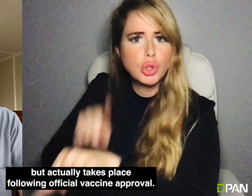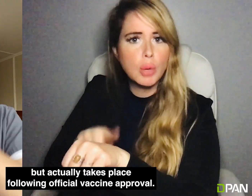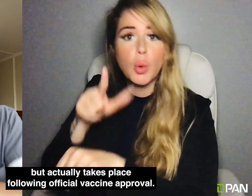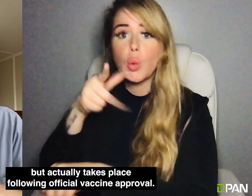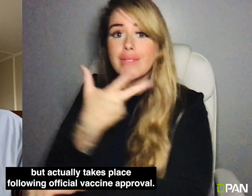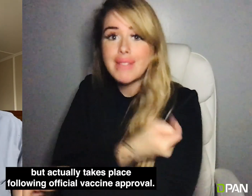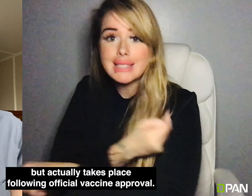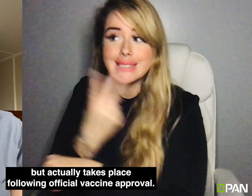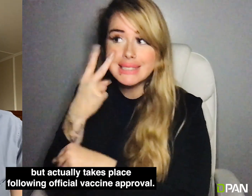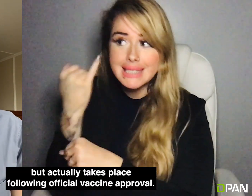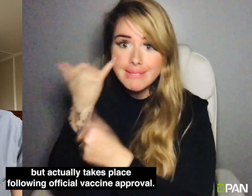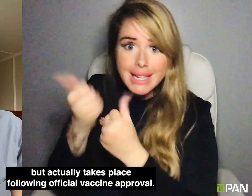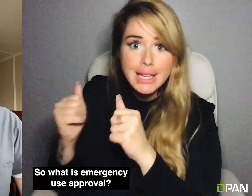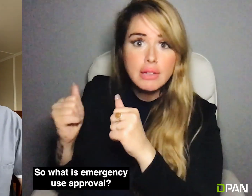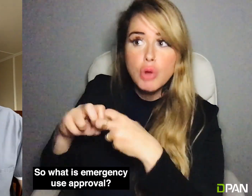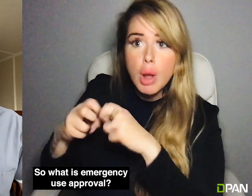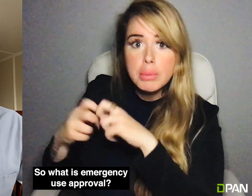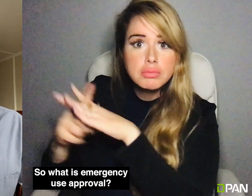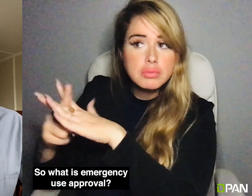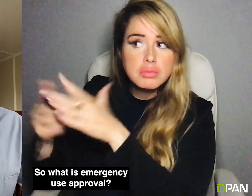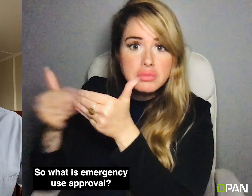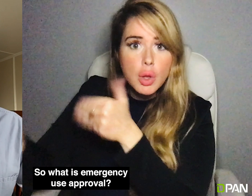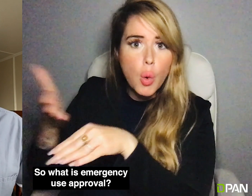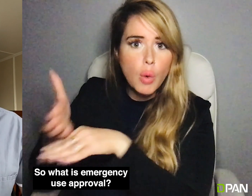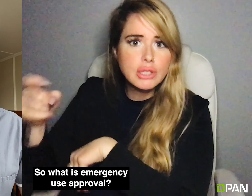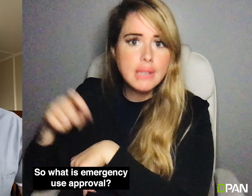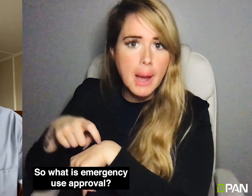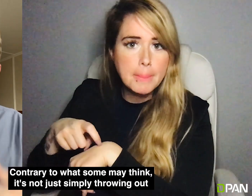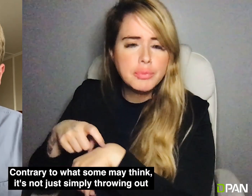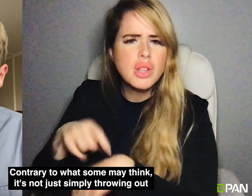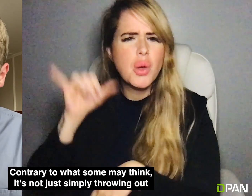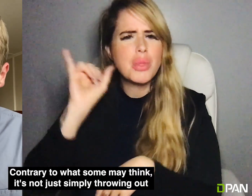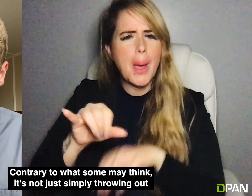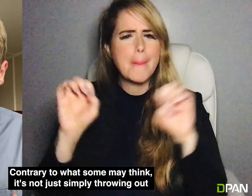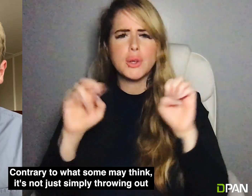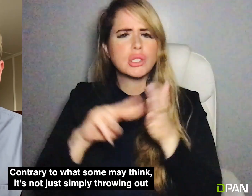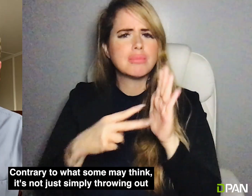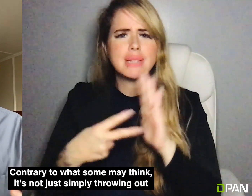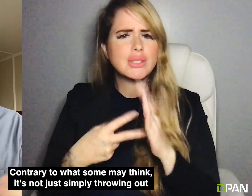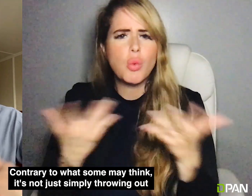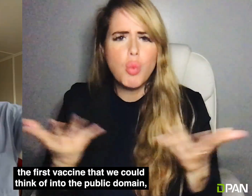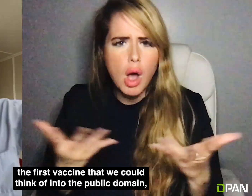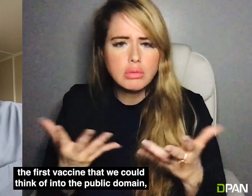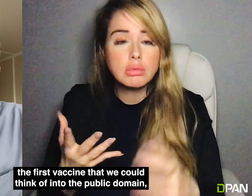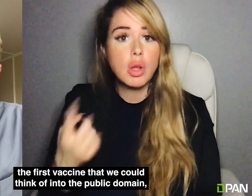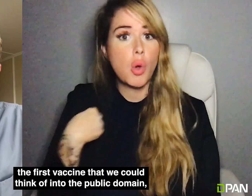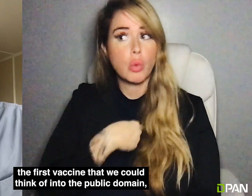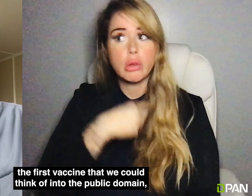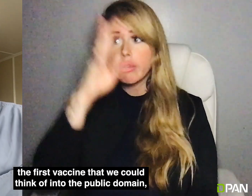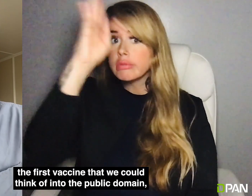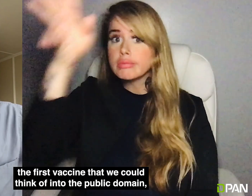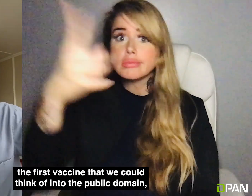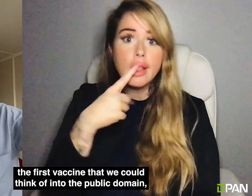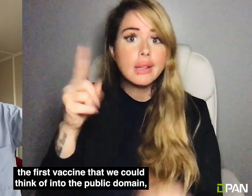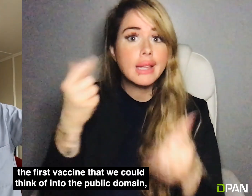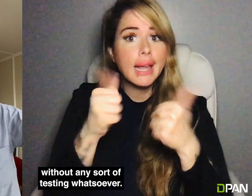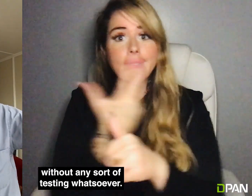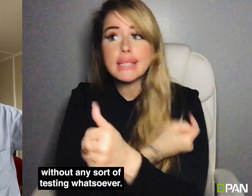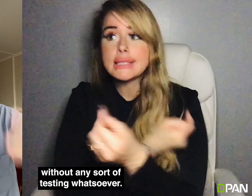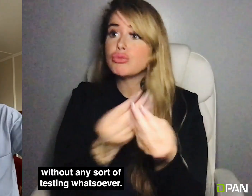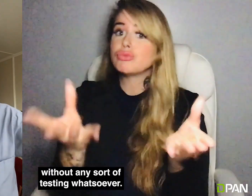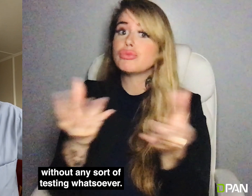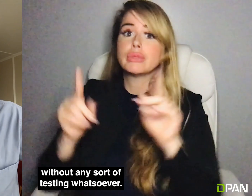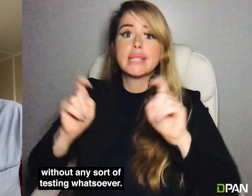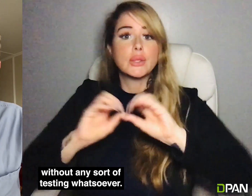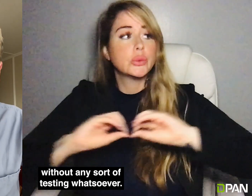takes place following official vaccine approval. So what is emergency use approval? Contrary to what some may think, it's not just simply throwing out the first vaccine that we could think of into the public